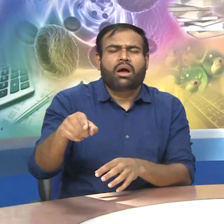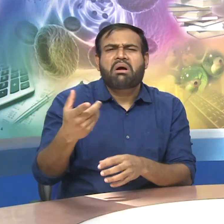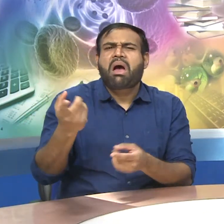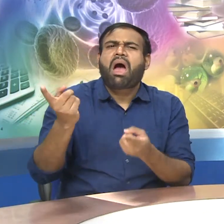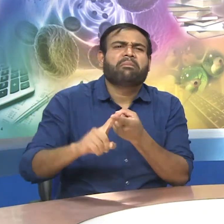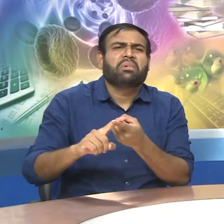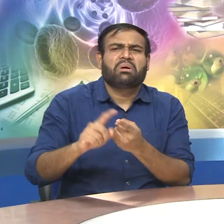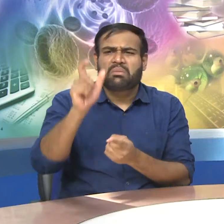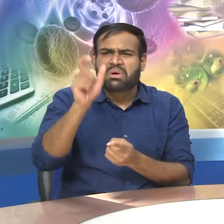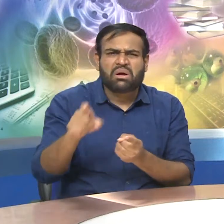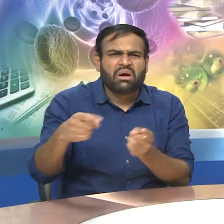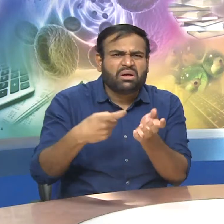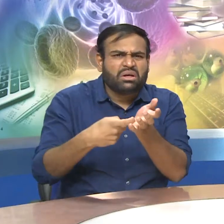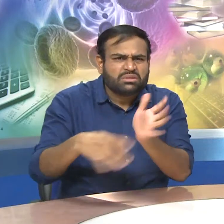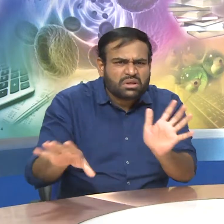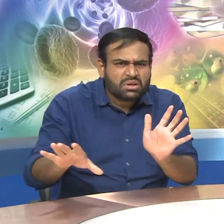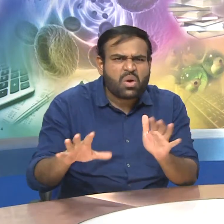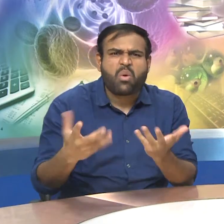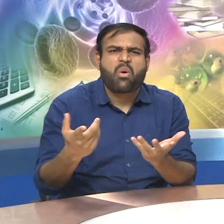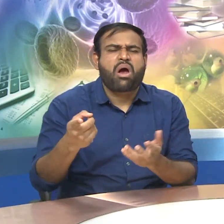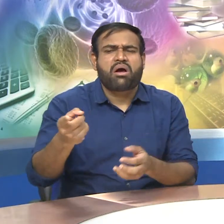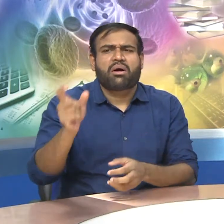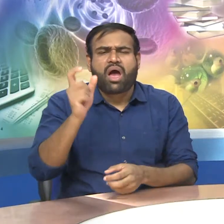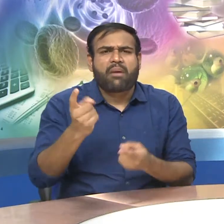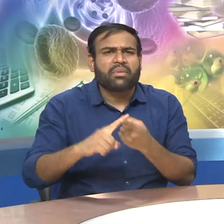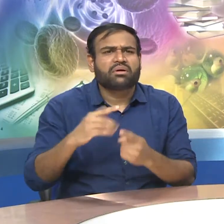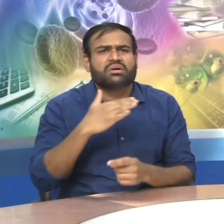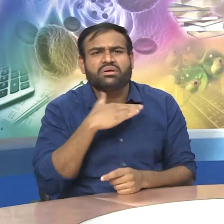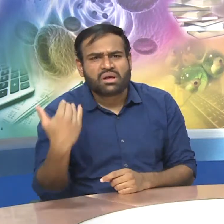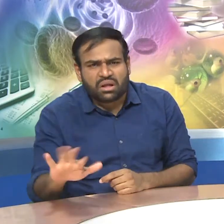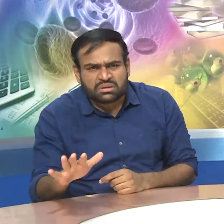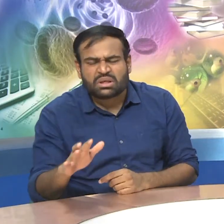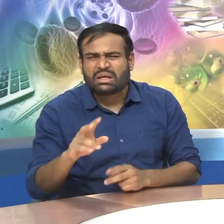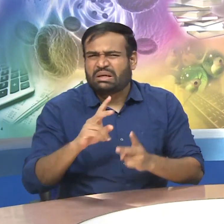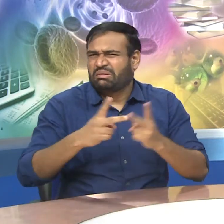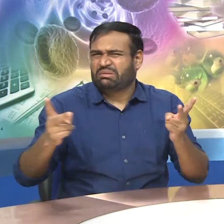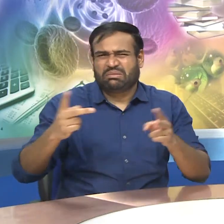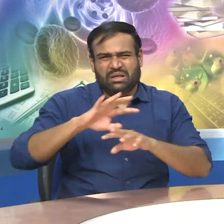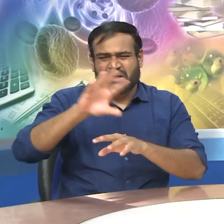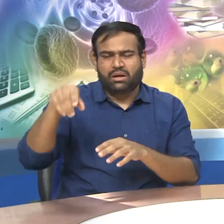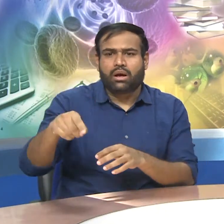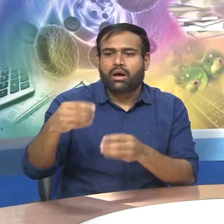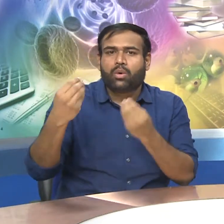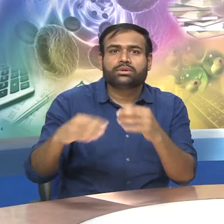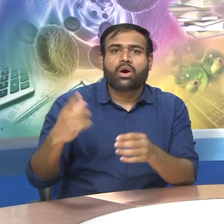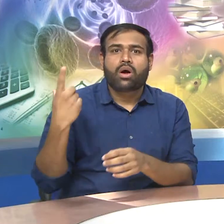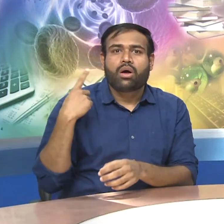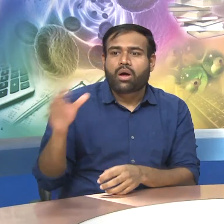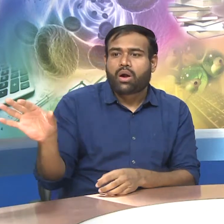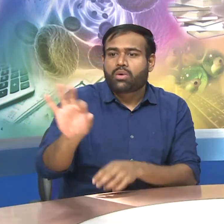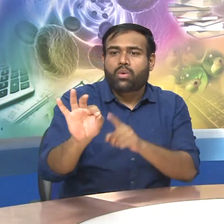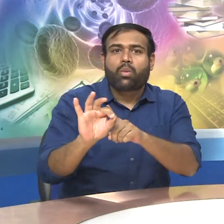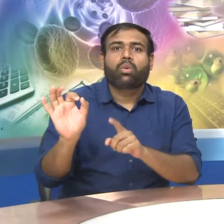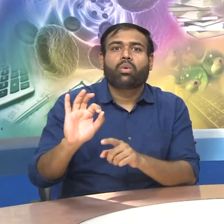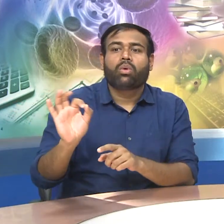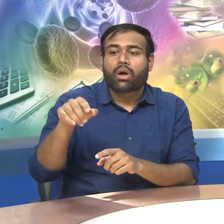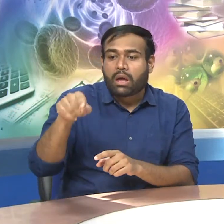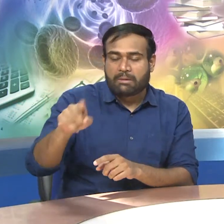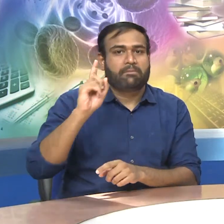It's mean sometimes elections are held only for one constituency to fill the